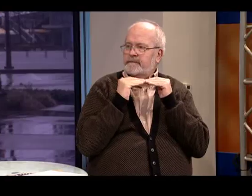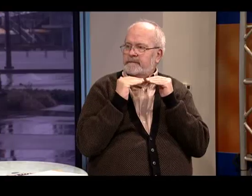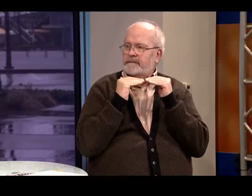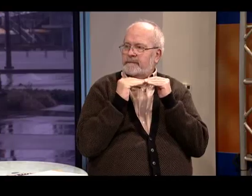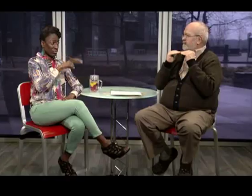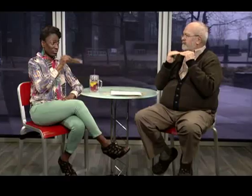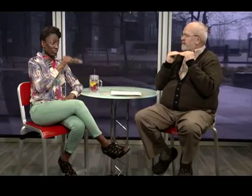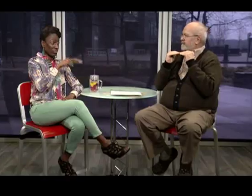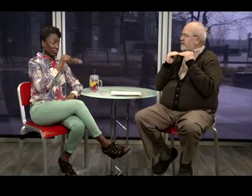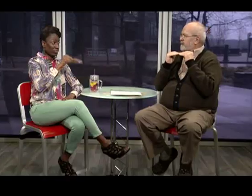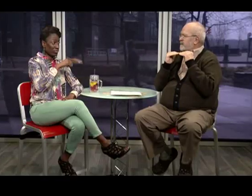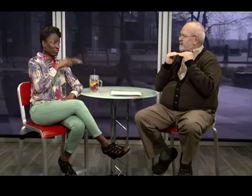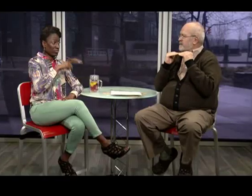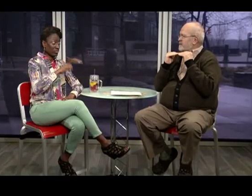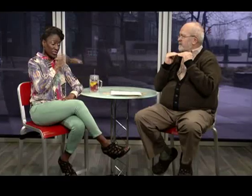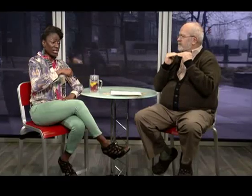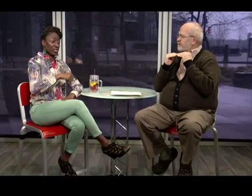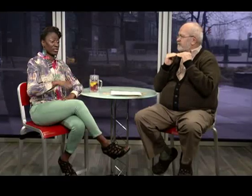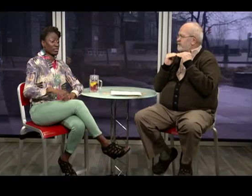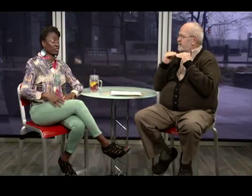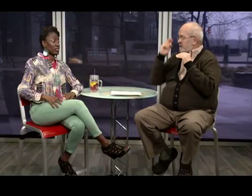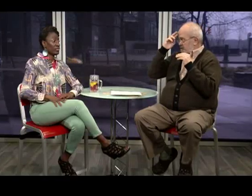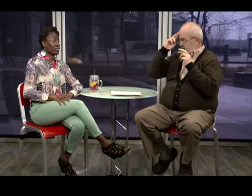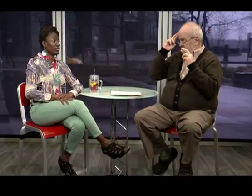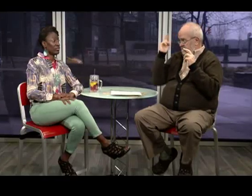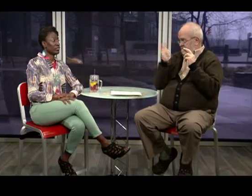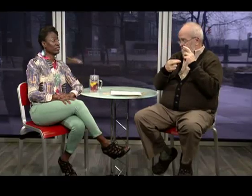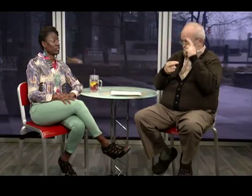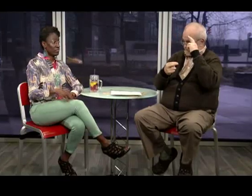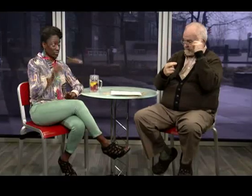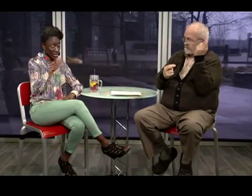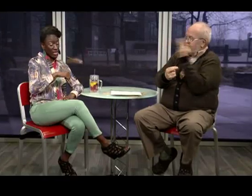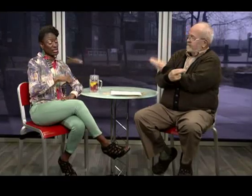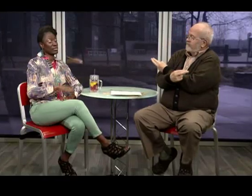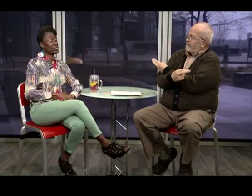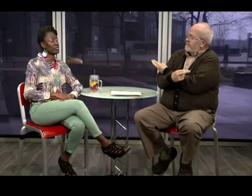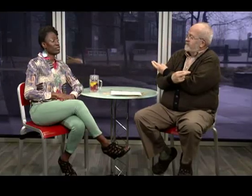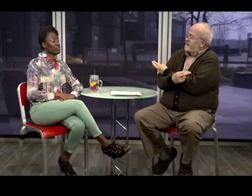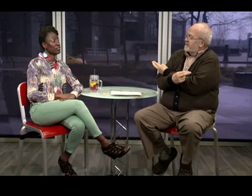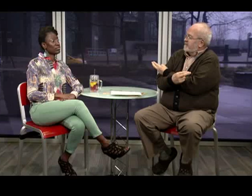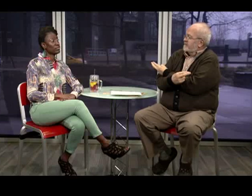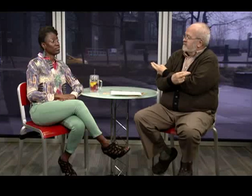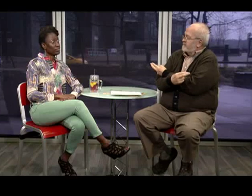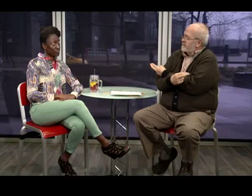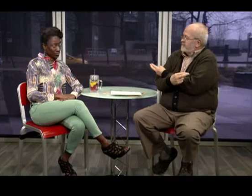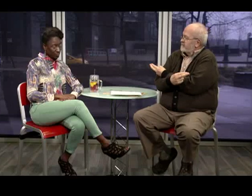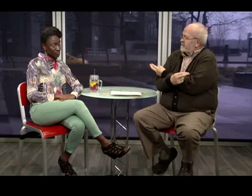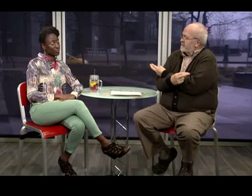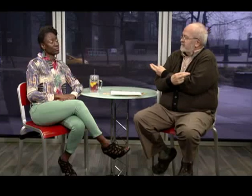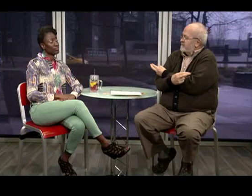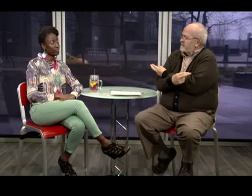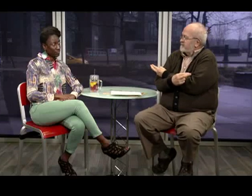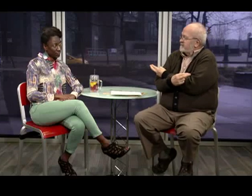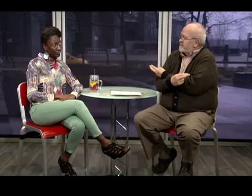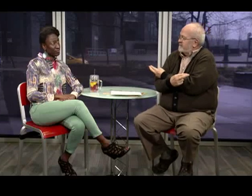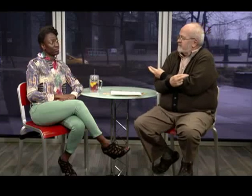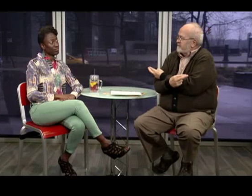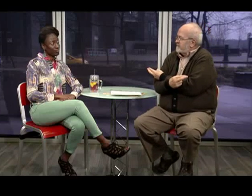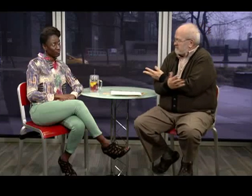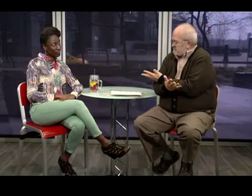We wanted it to be seen that deaf and people who can hear are equals. Mutual respect from both